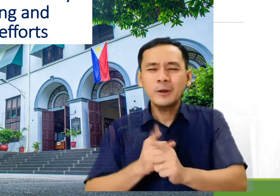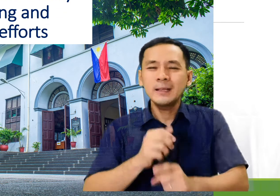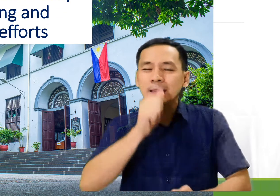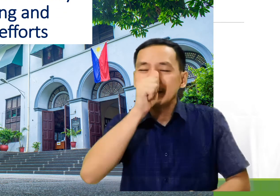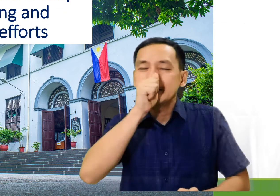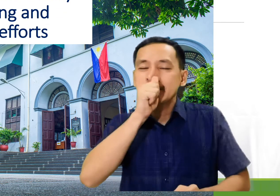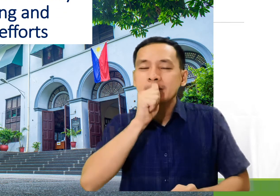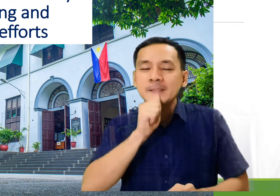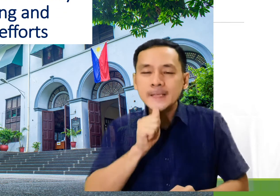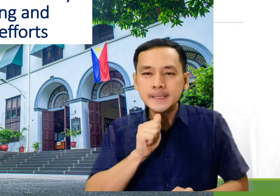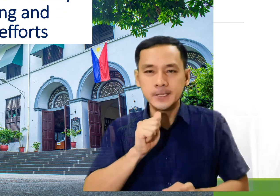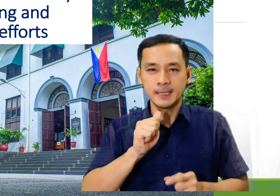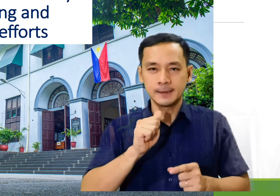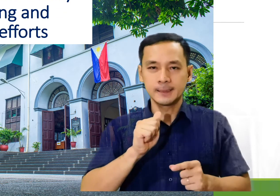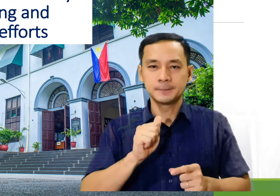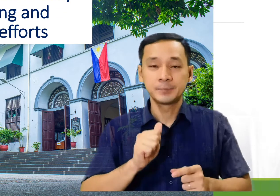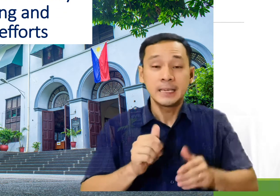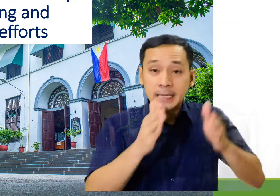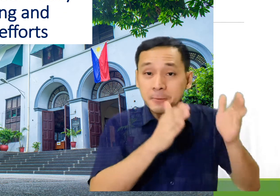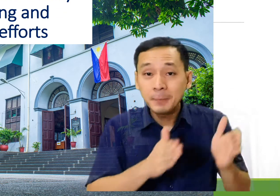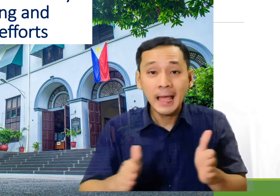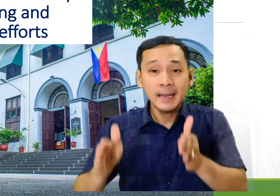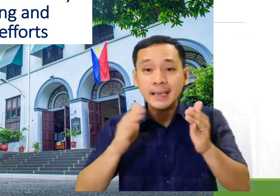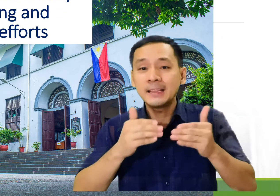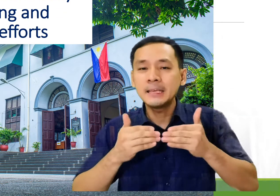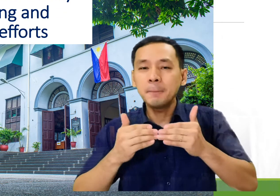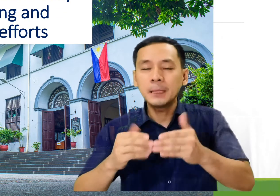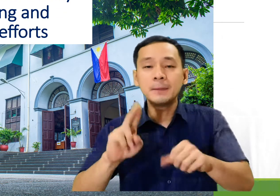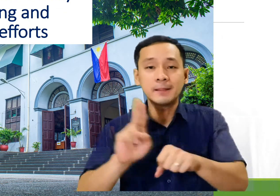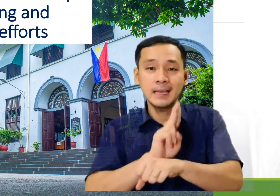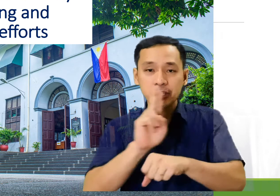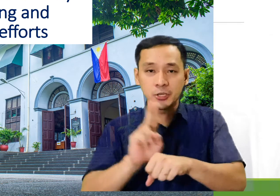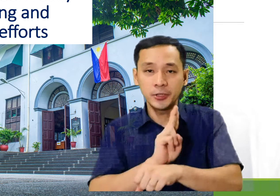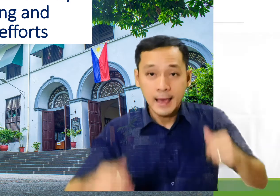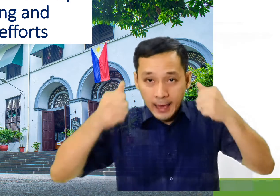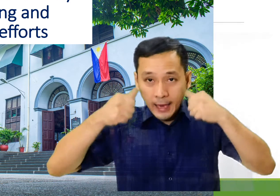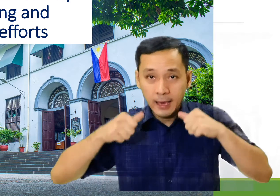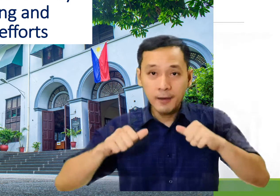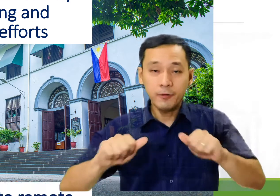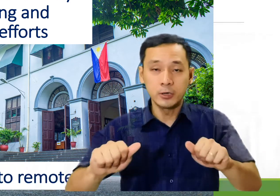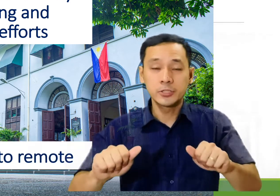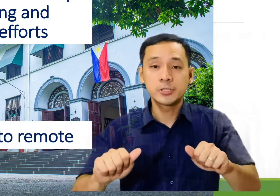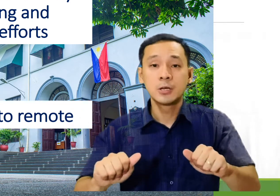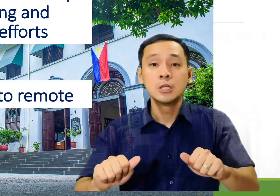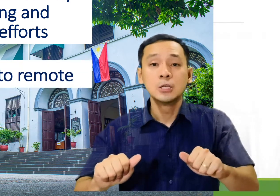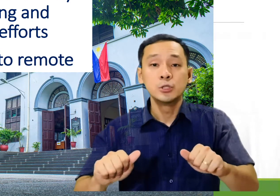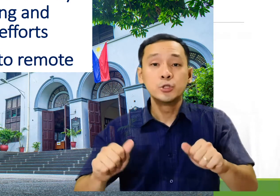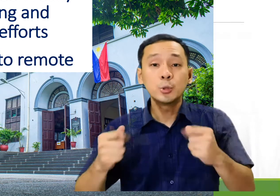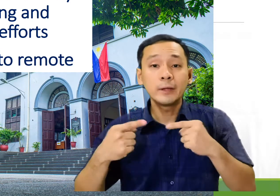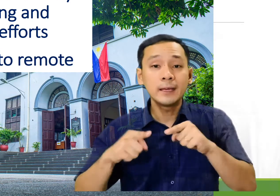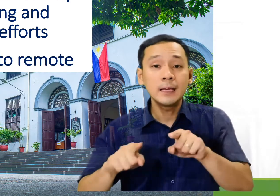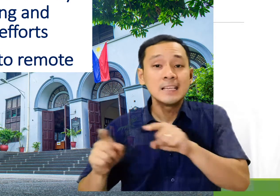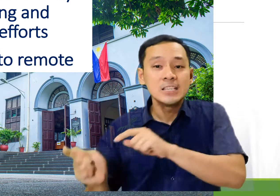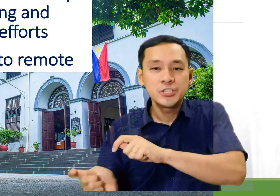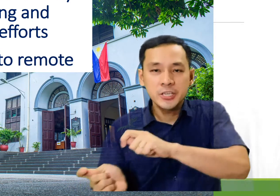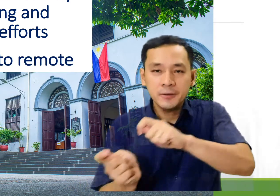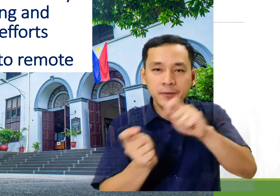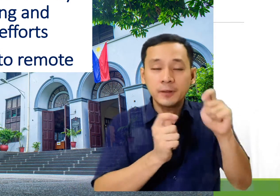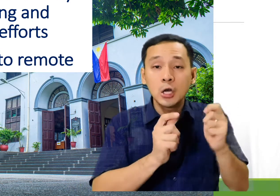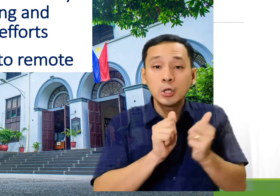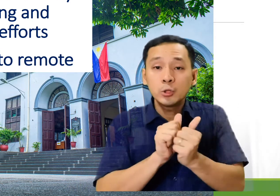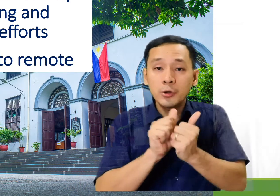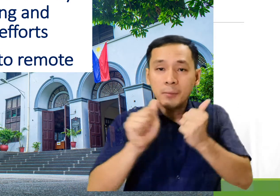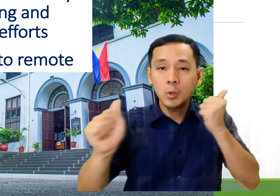been really diligent in planning and implementation efforts during